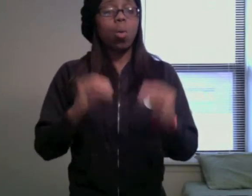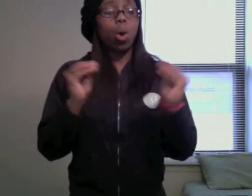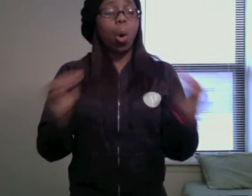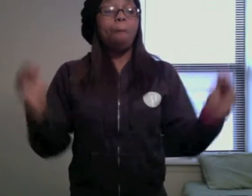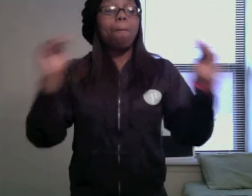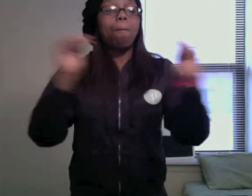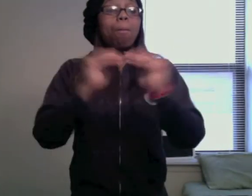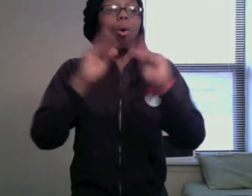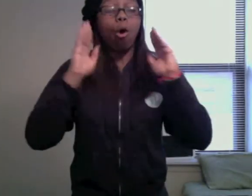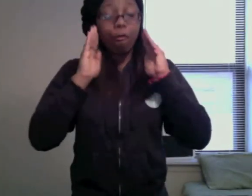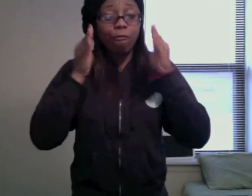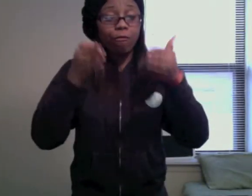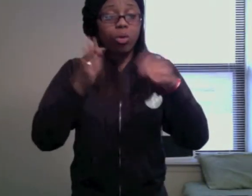on our beautiful cathedrals.